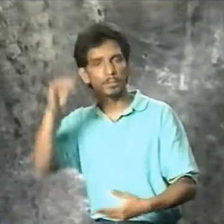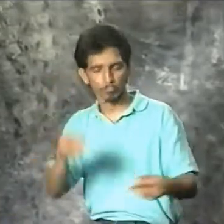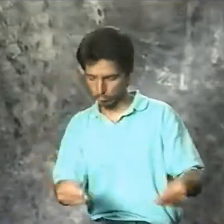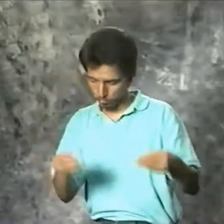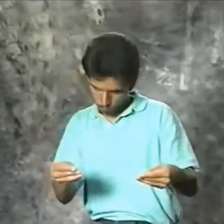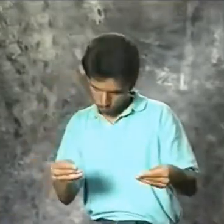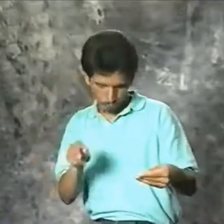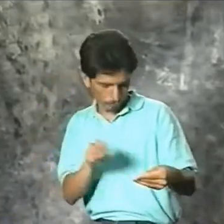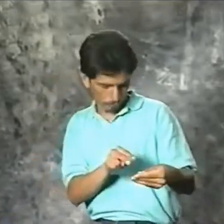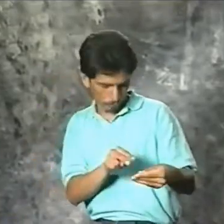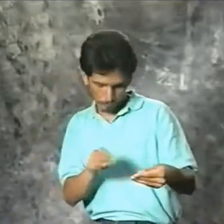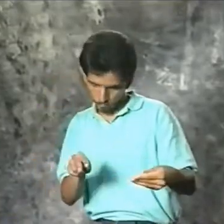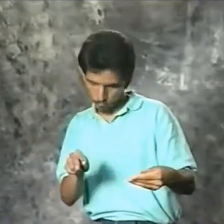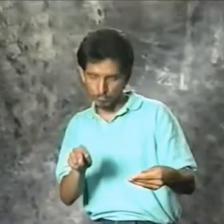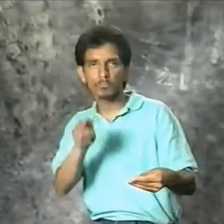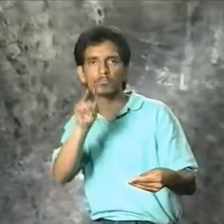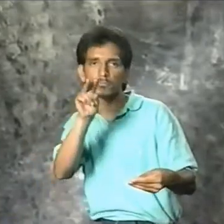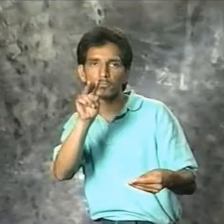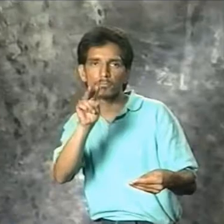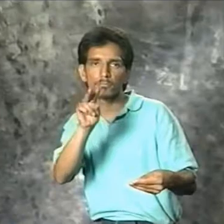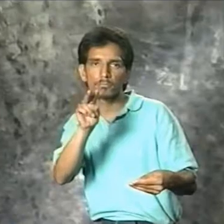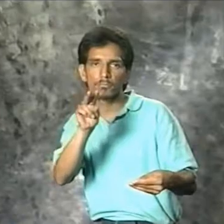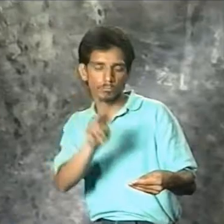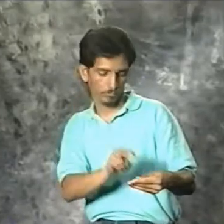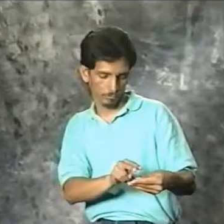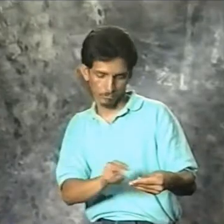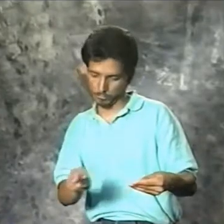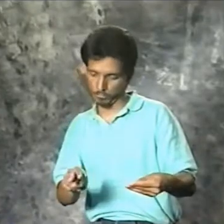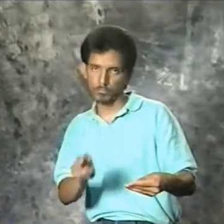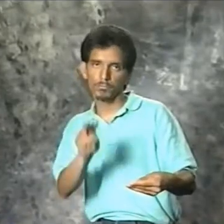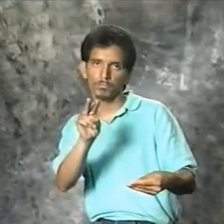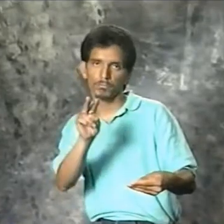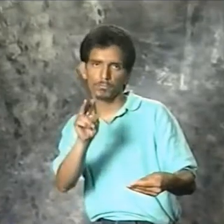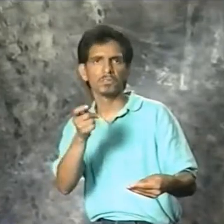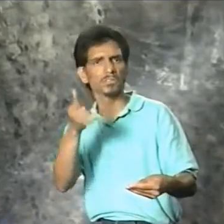Then they asked for my ID, and my girlfriend and I only provided our Gallaudet IDs.